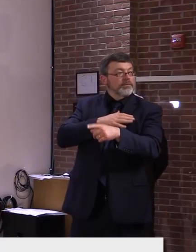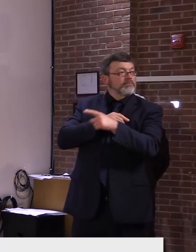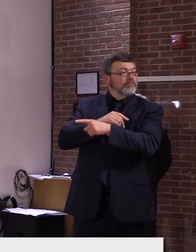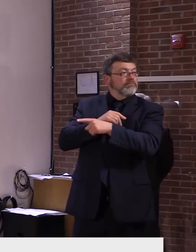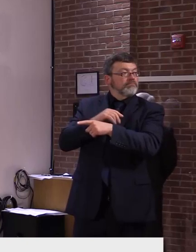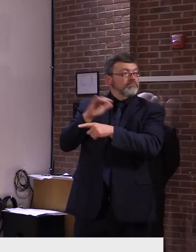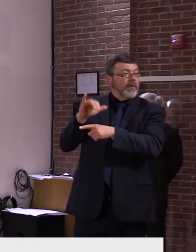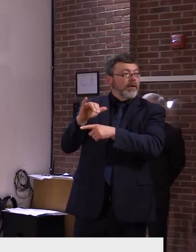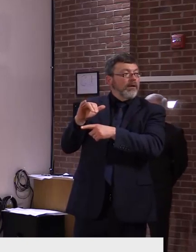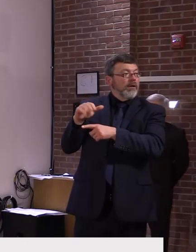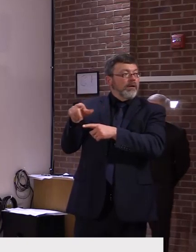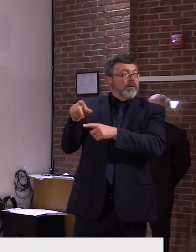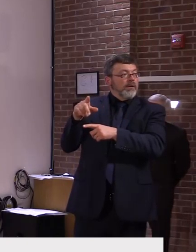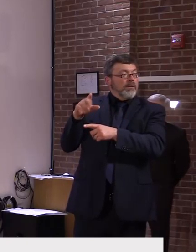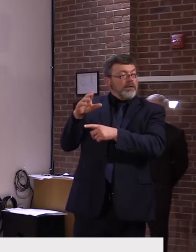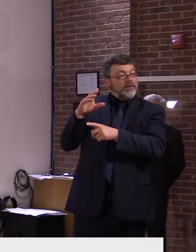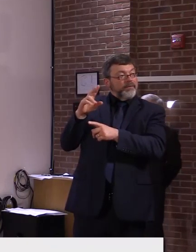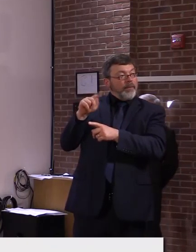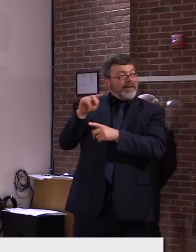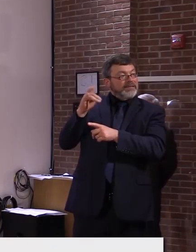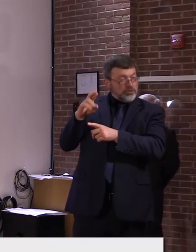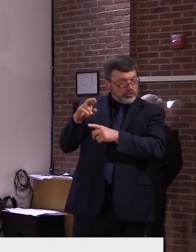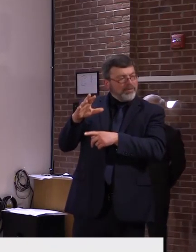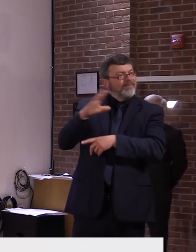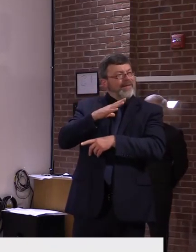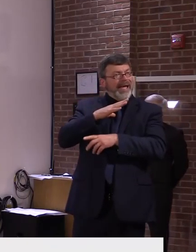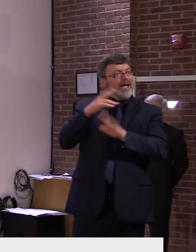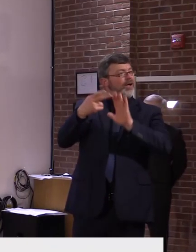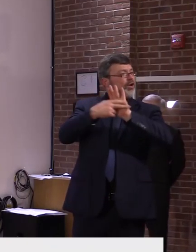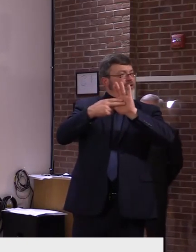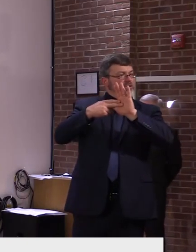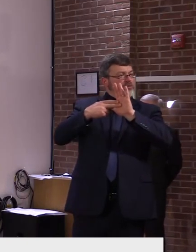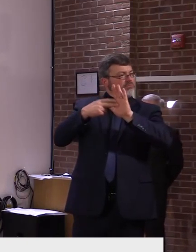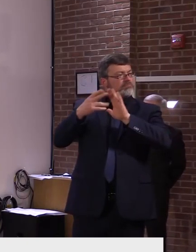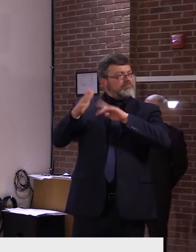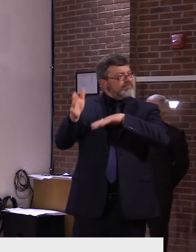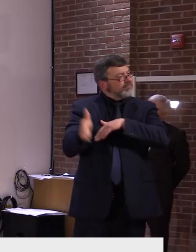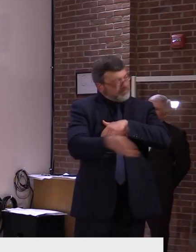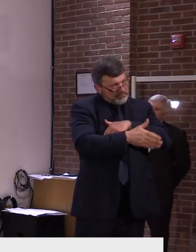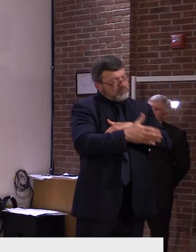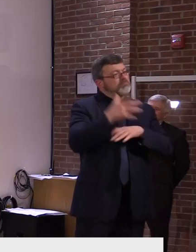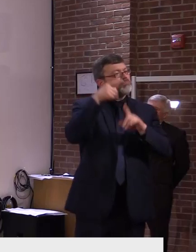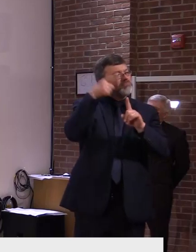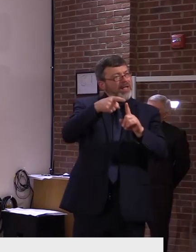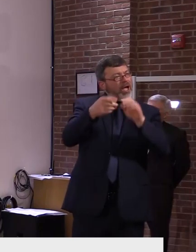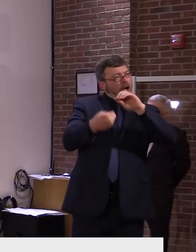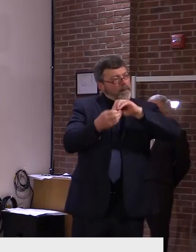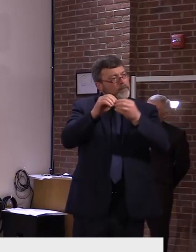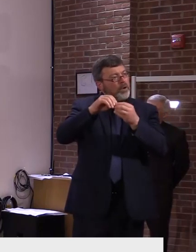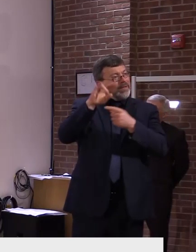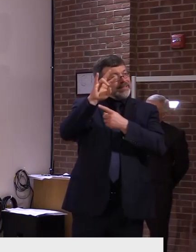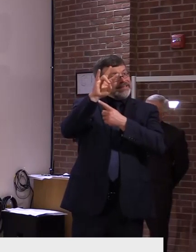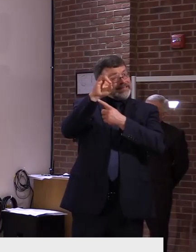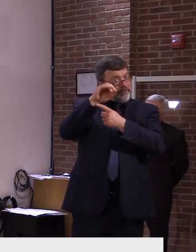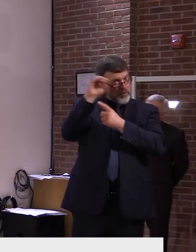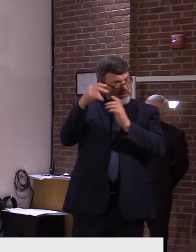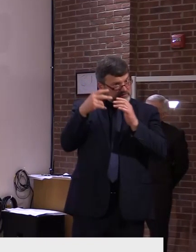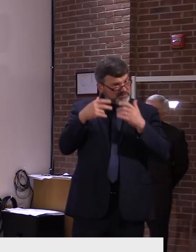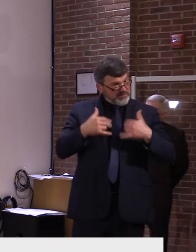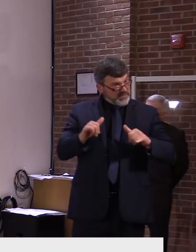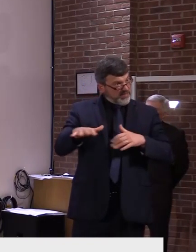will prevent transmission from occurring or outbreaks from spreading among that 30% of the population